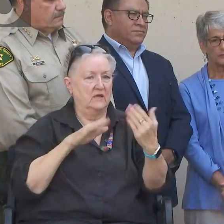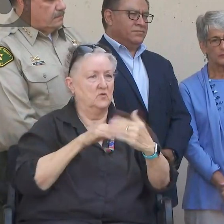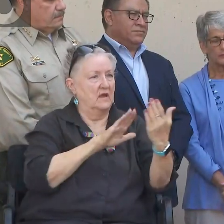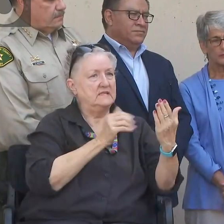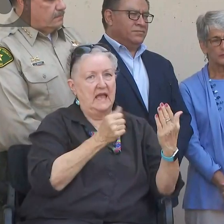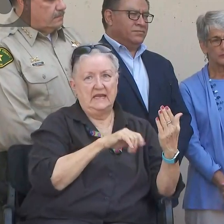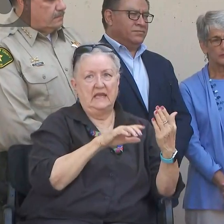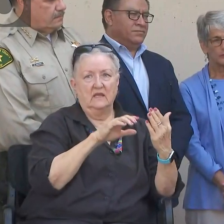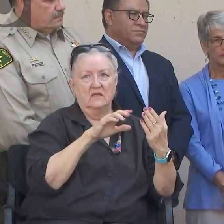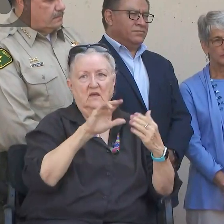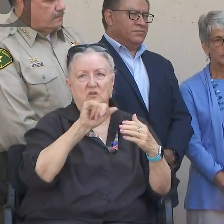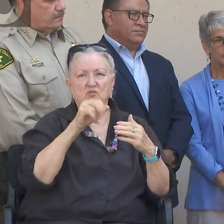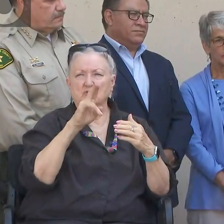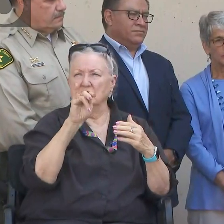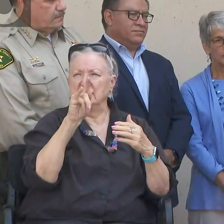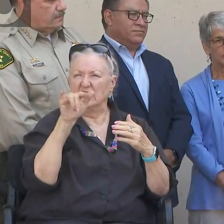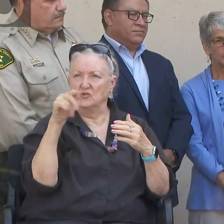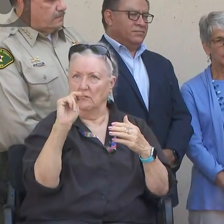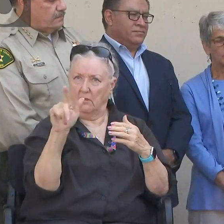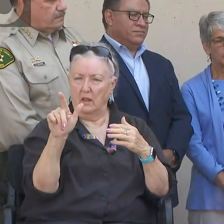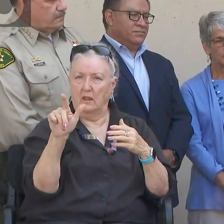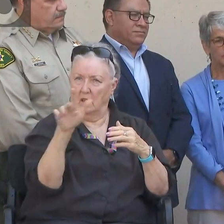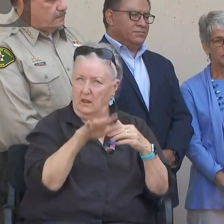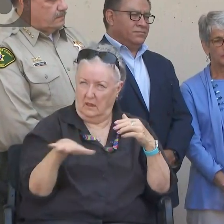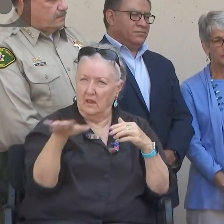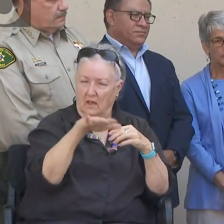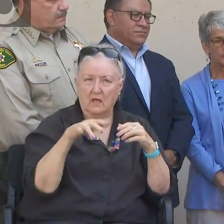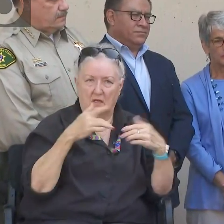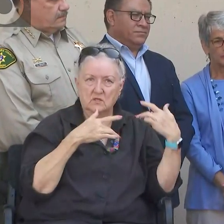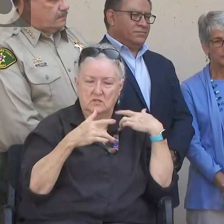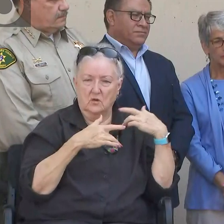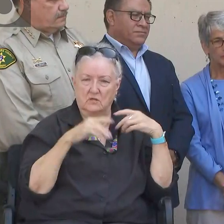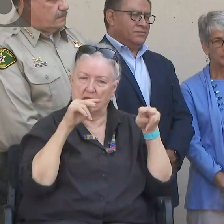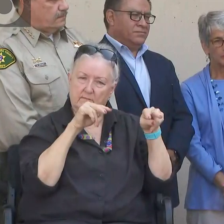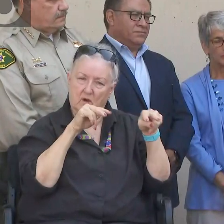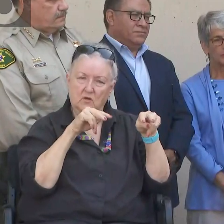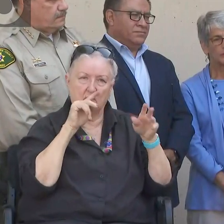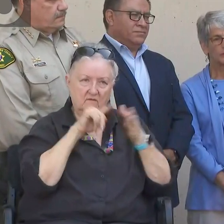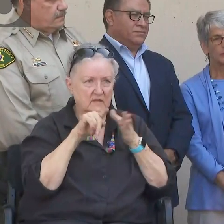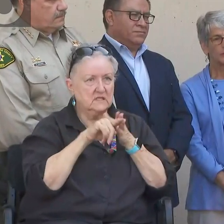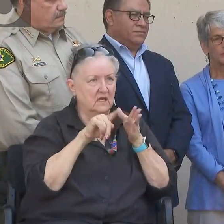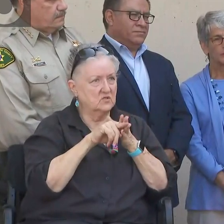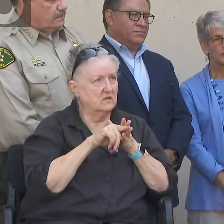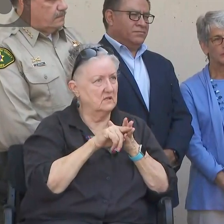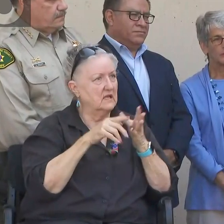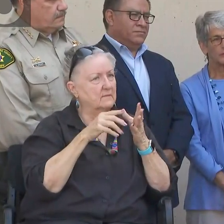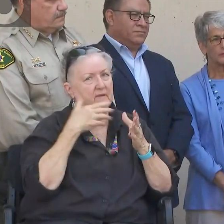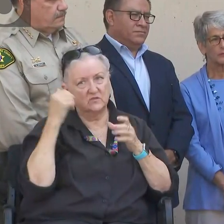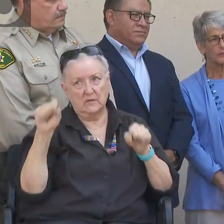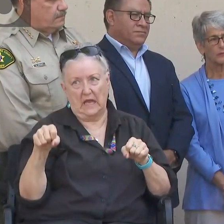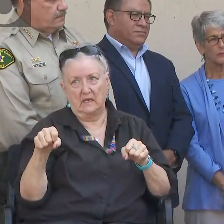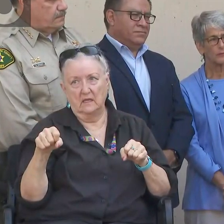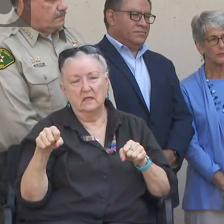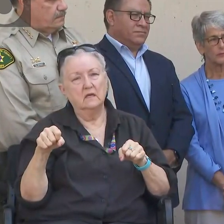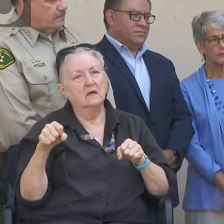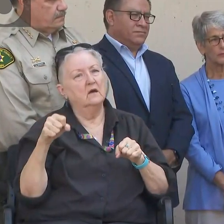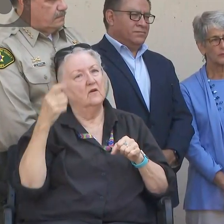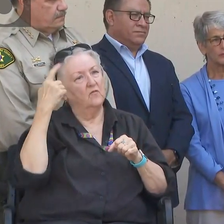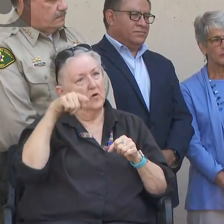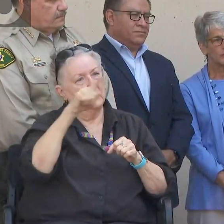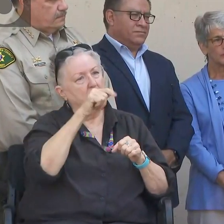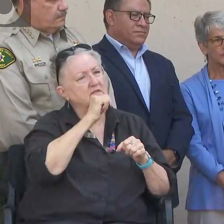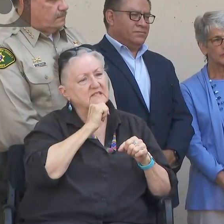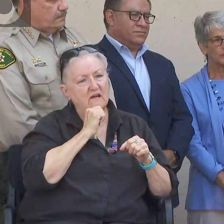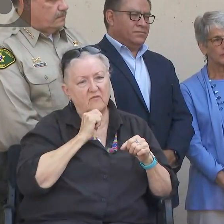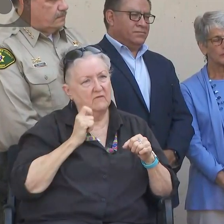any jurisdictional concerns, monitor the investigation, and help in any way we can. Again, to those who are suffering as a